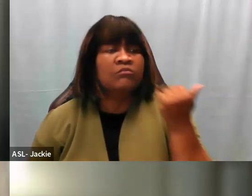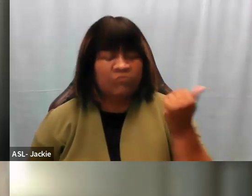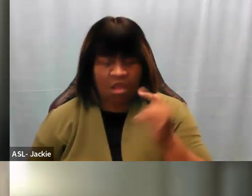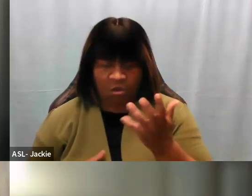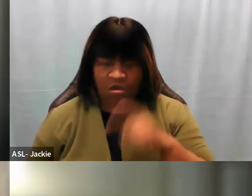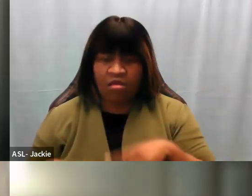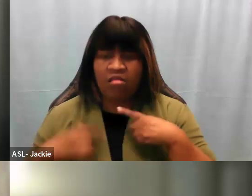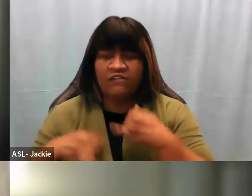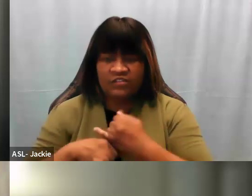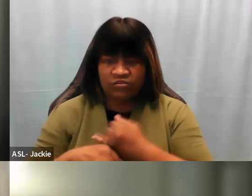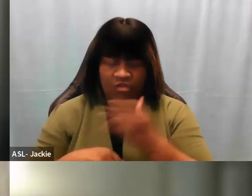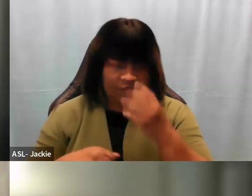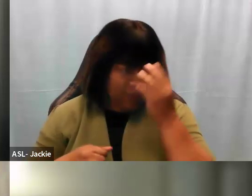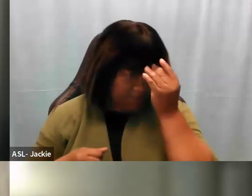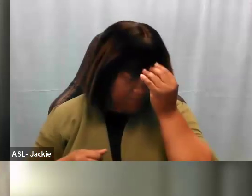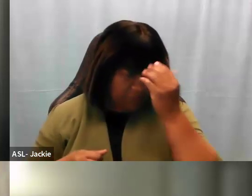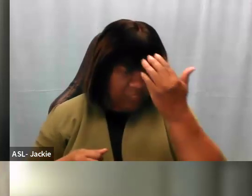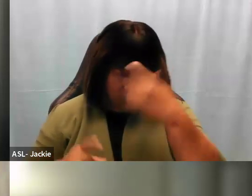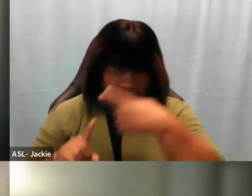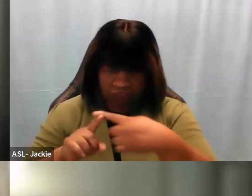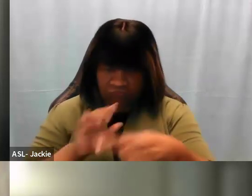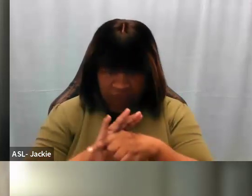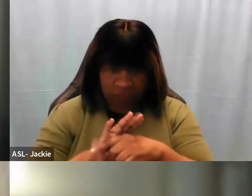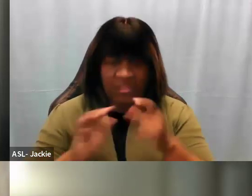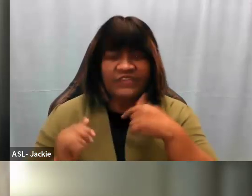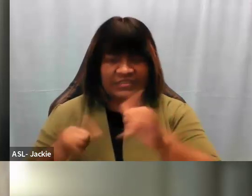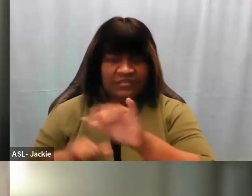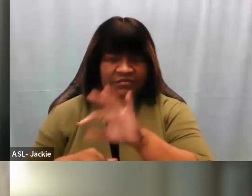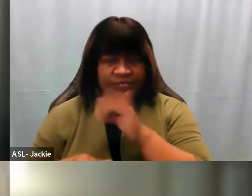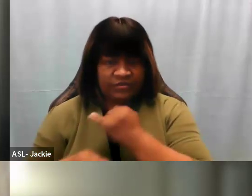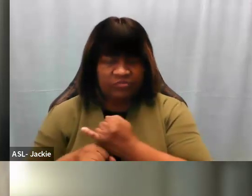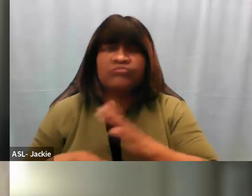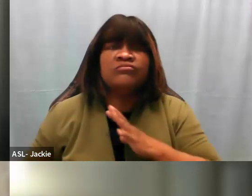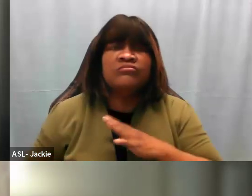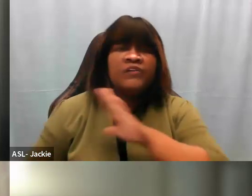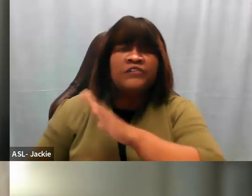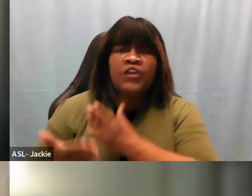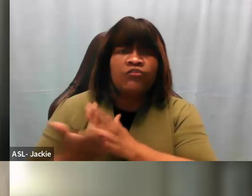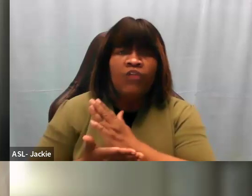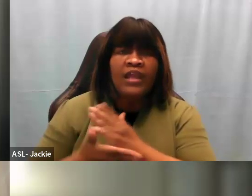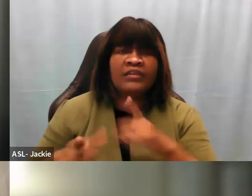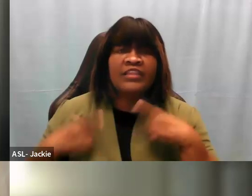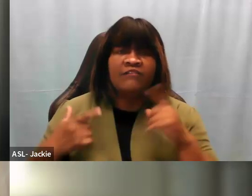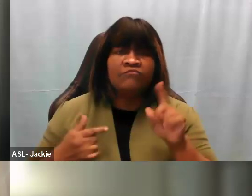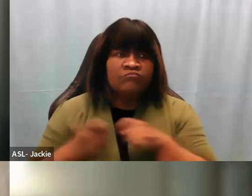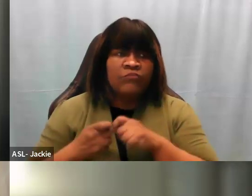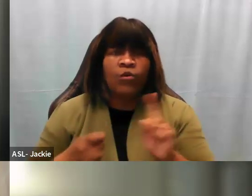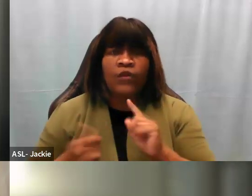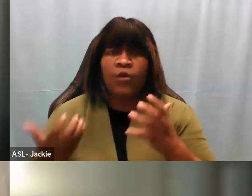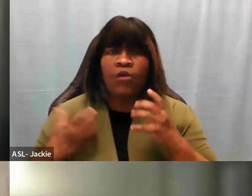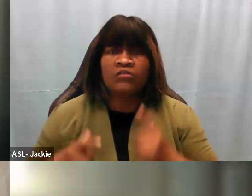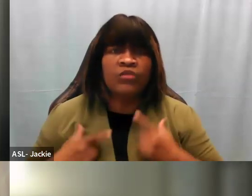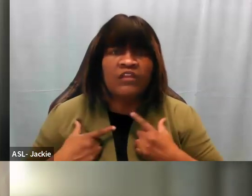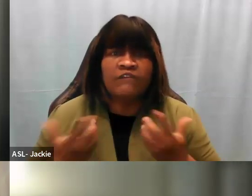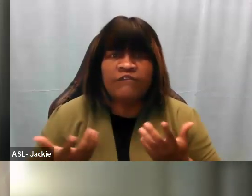thought this through and they know the pros and cons, then it's their right to live where they want to live, whatever that looks like for